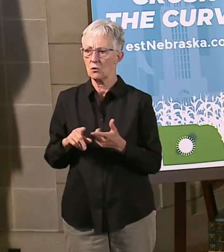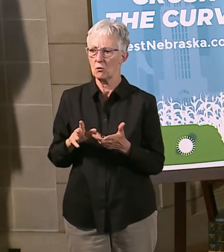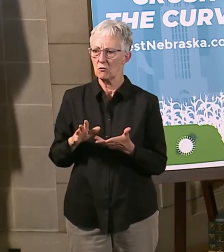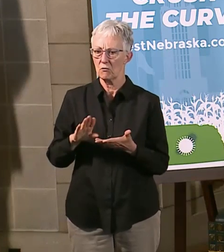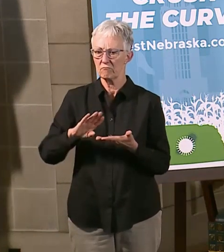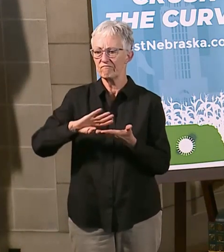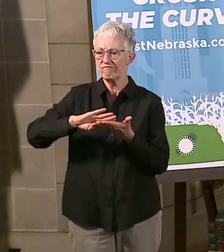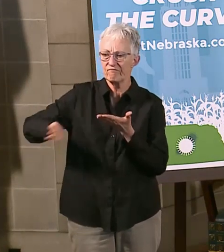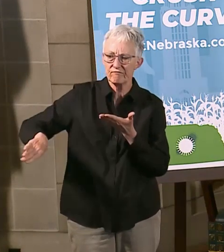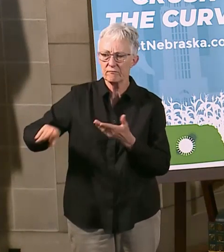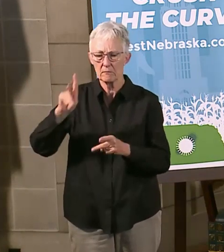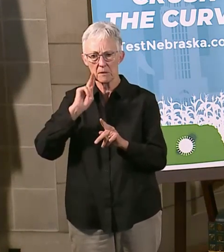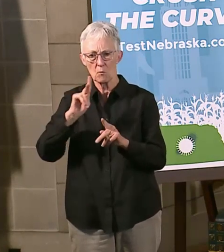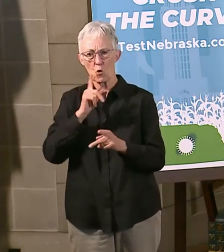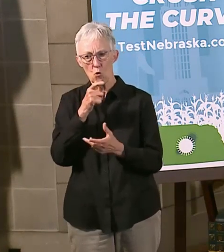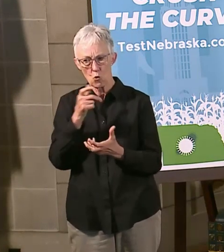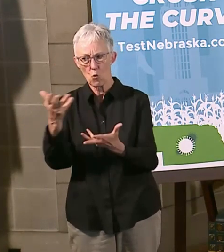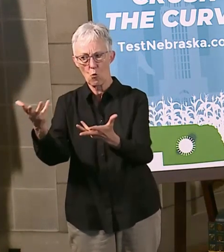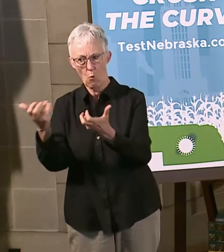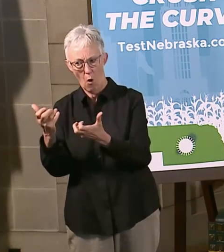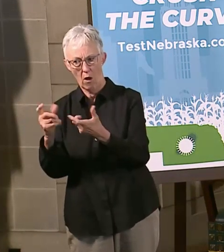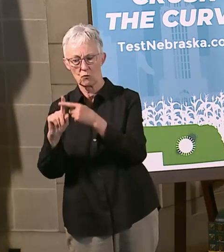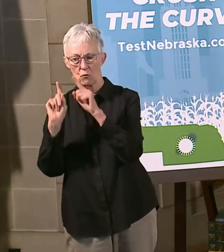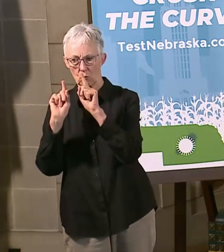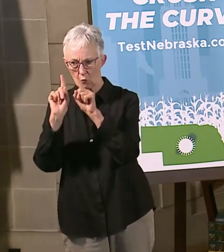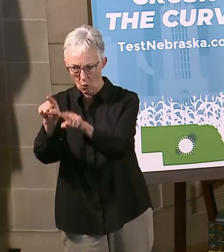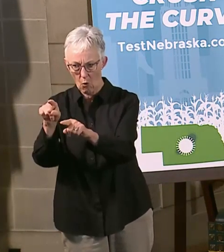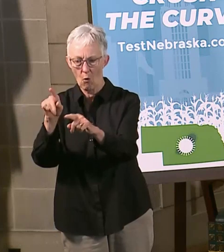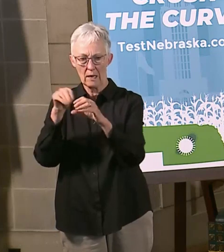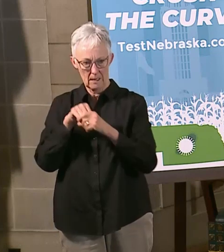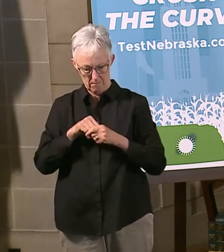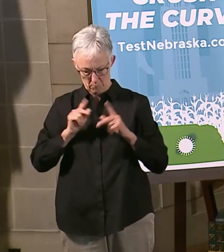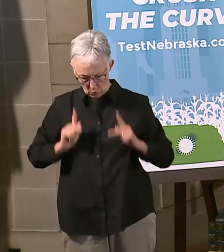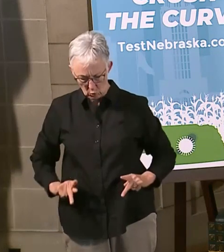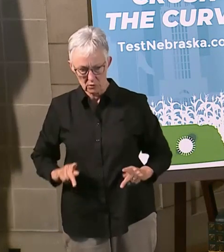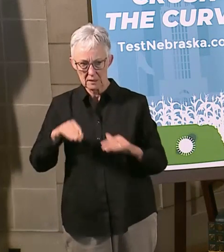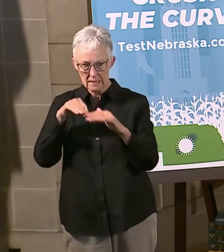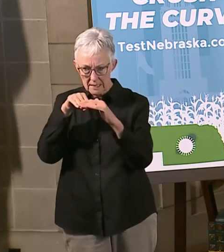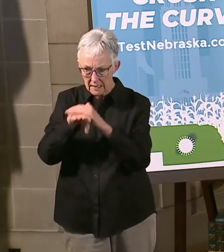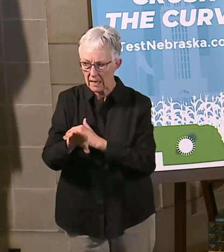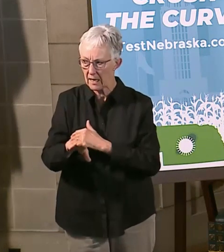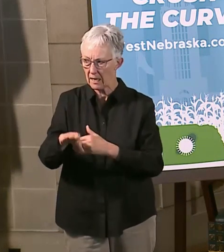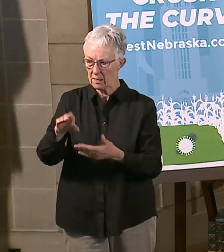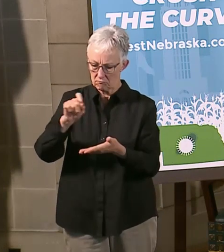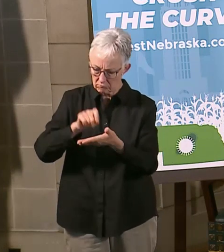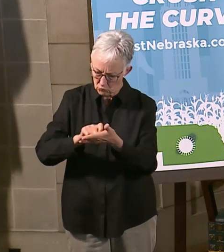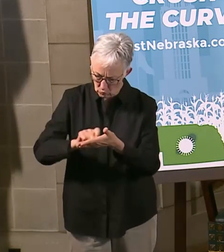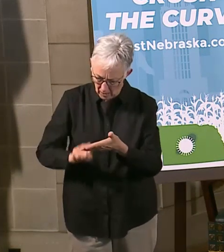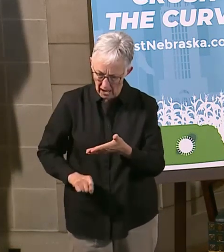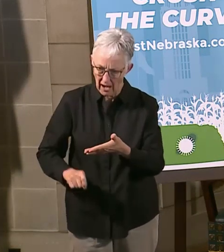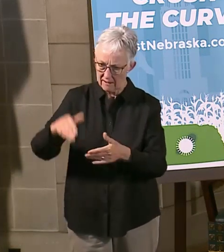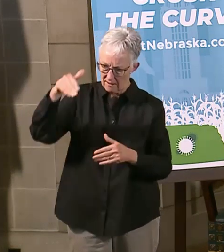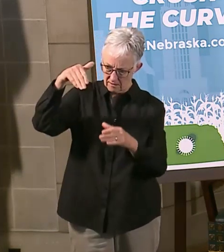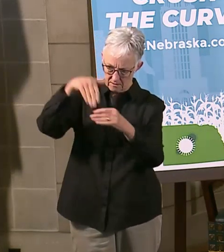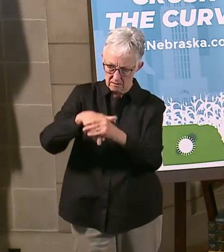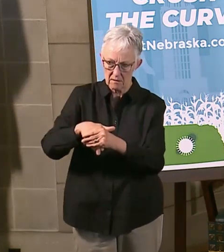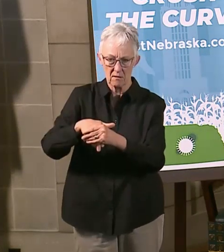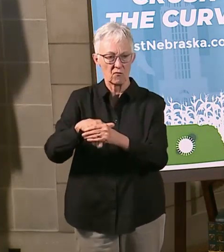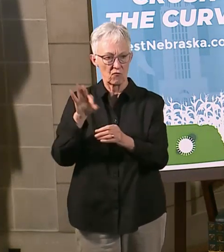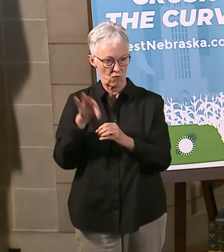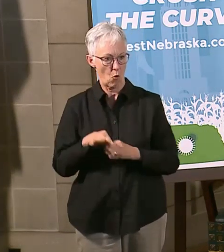the polls. This is something that we have done forever in our state, is allow people to go to polls. We've done it through pandemics, we've done it through wars, and